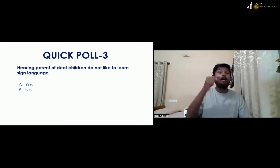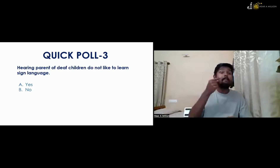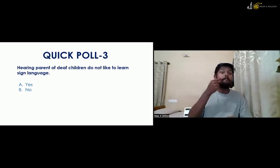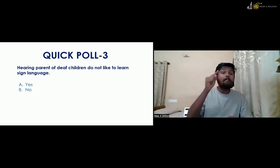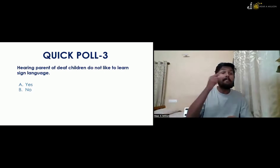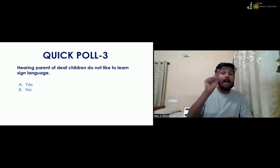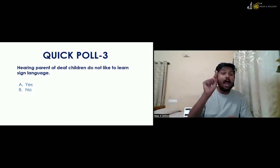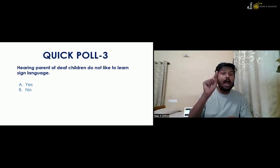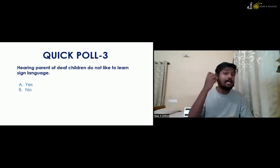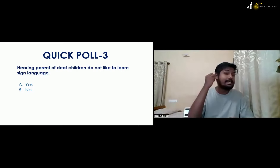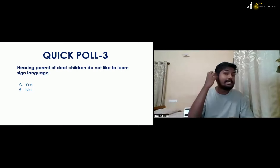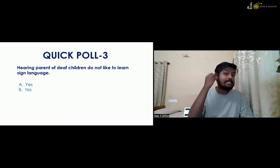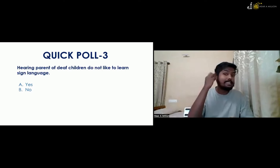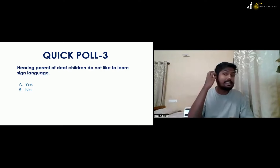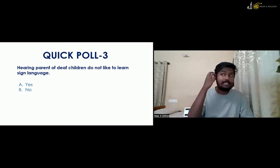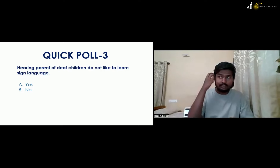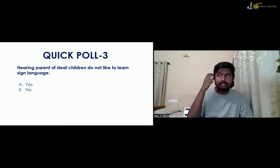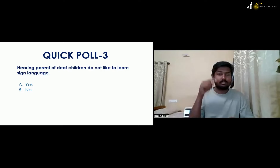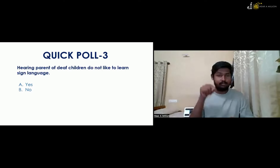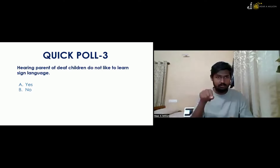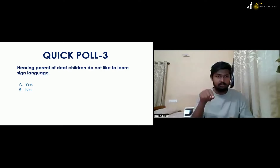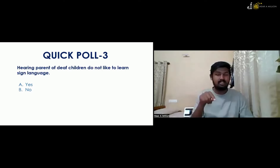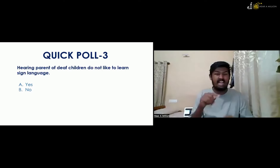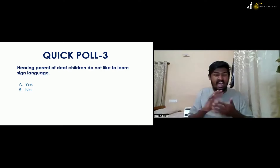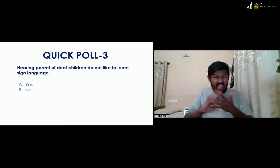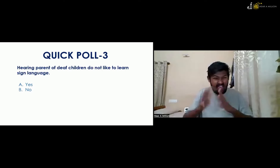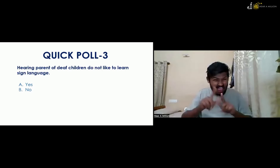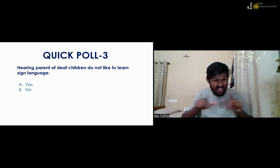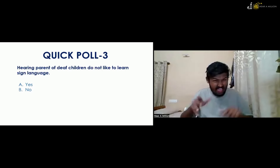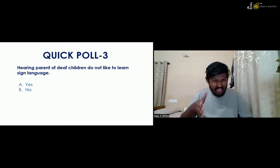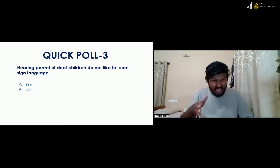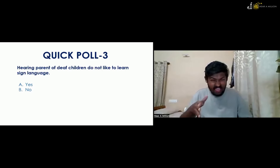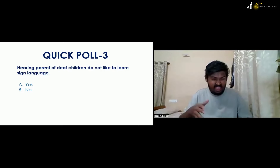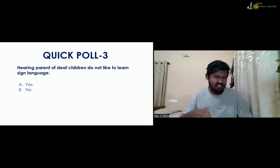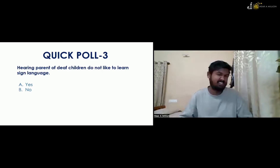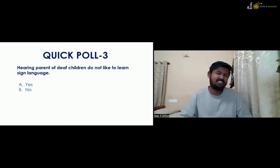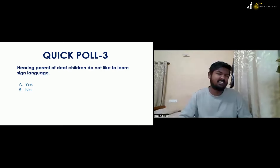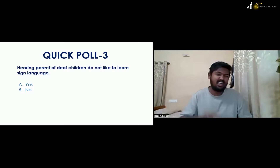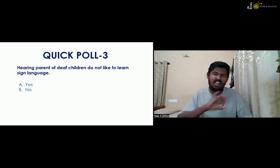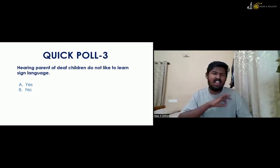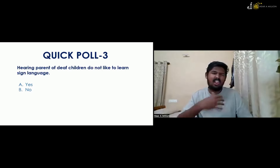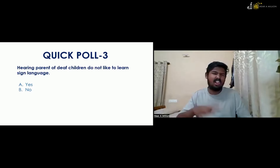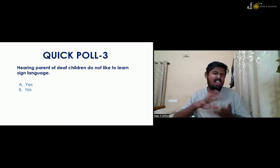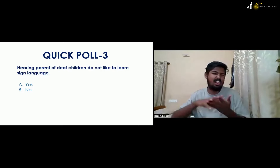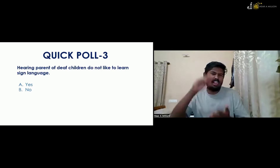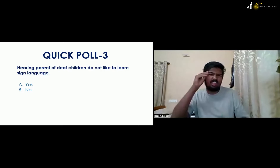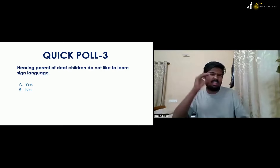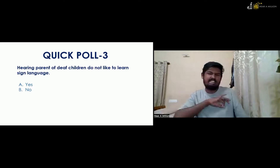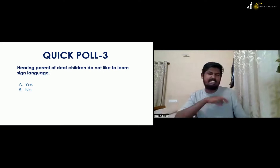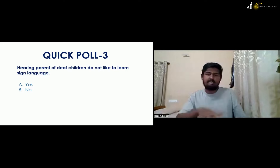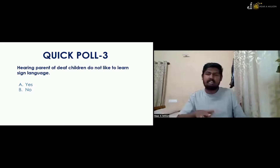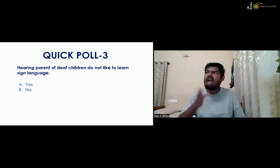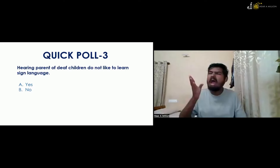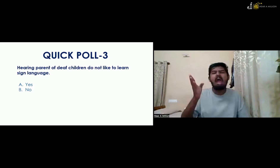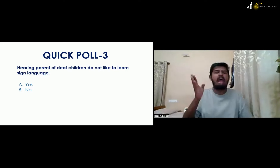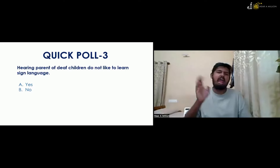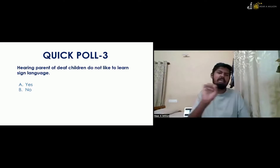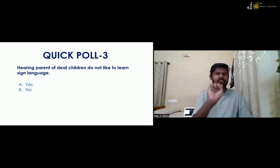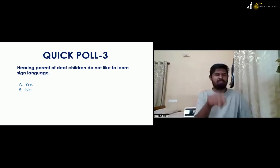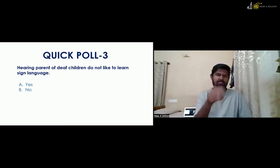the hearing parents of deaf children do not like to learn